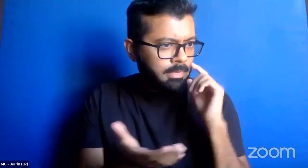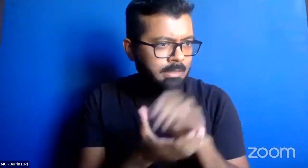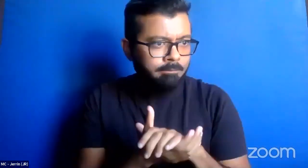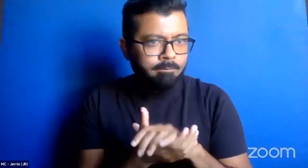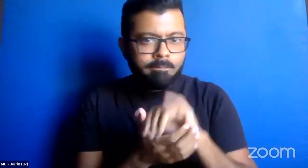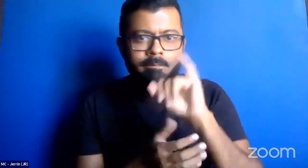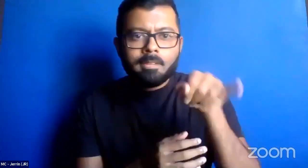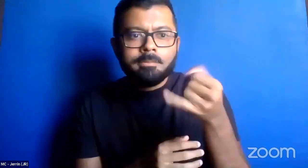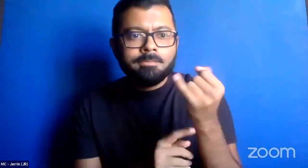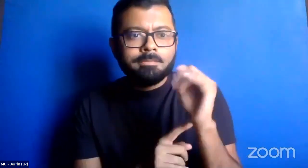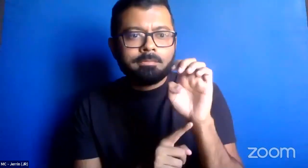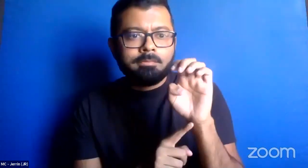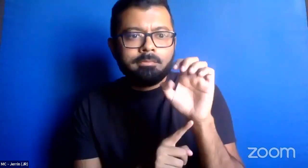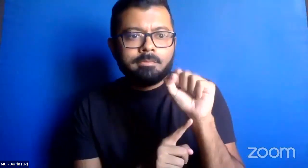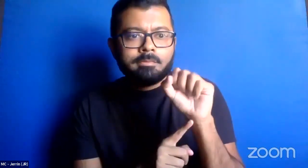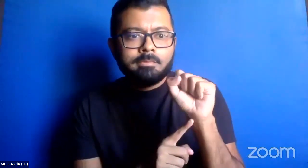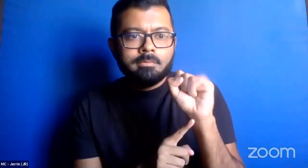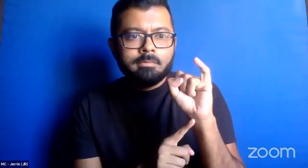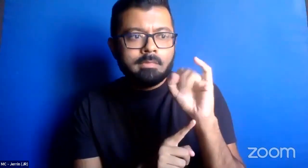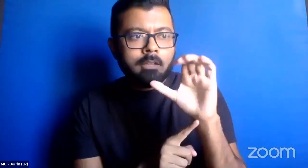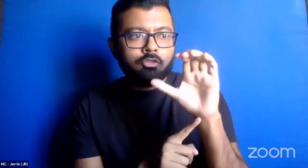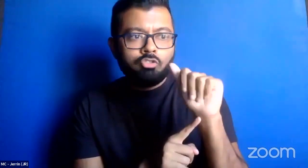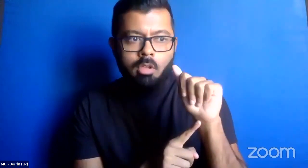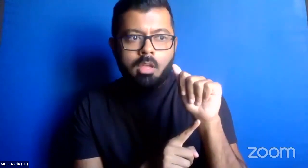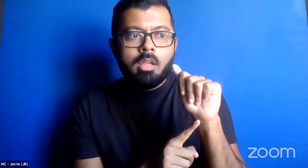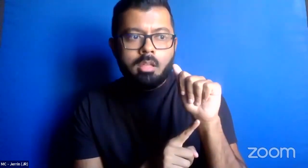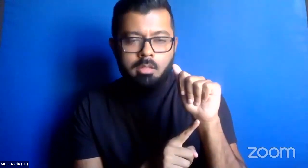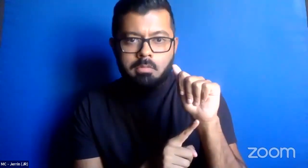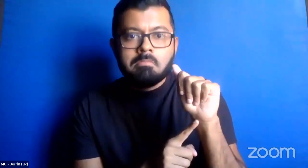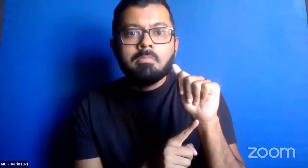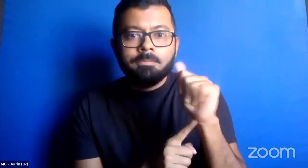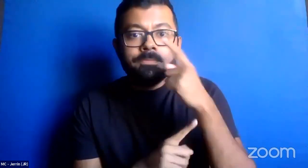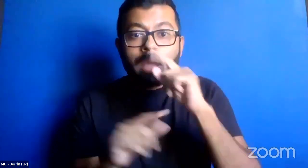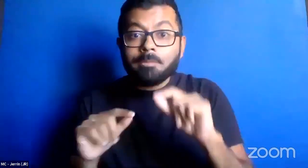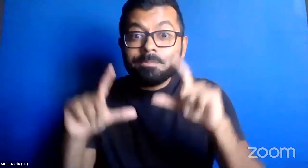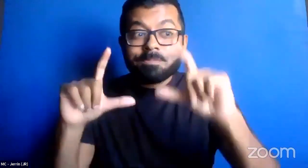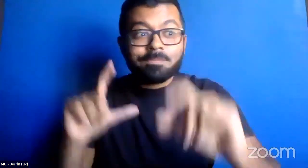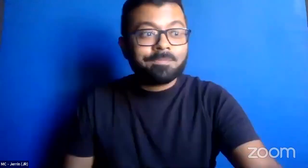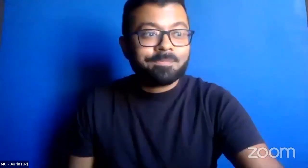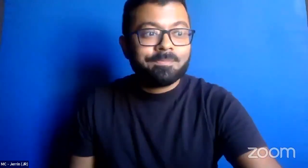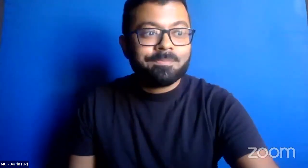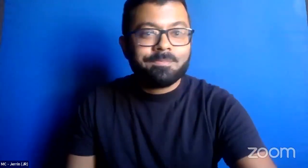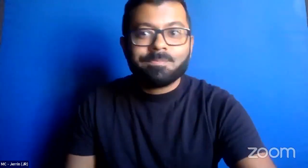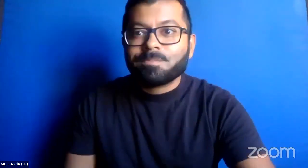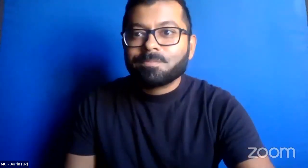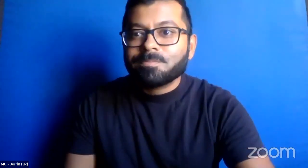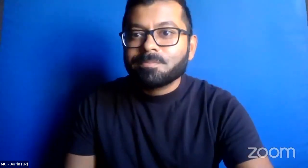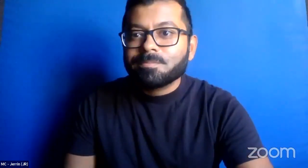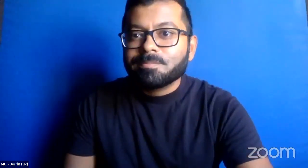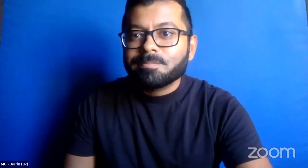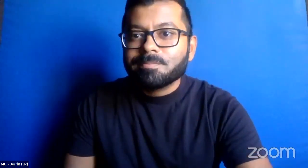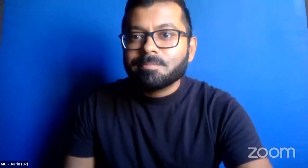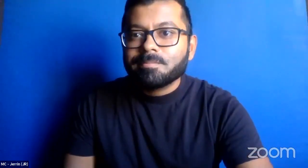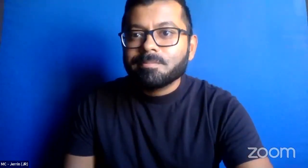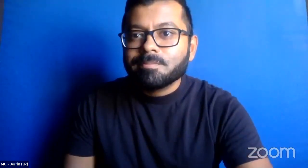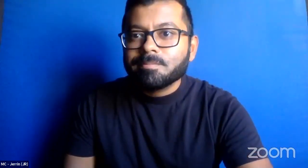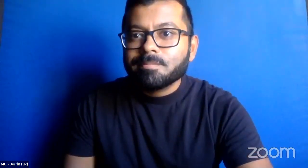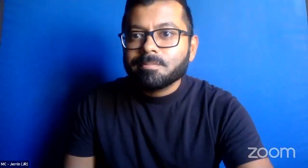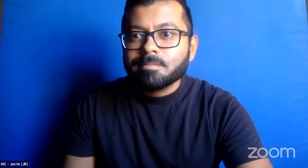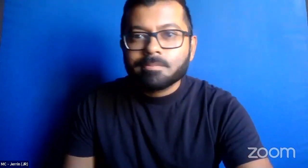board. I believe Jessica, if you would like to start